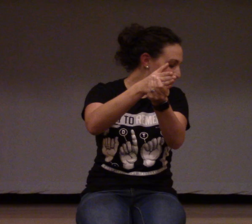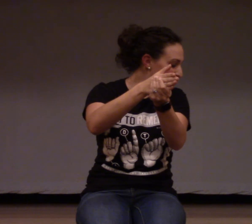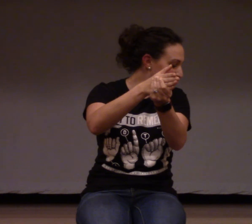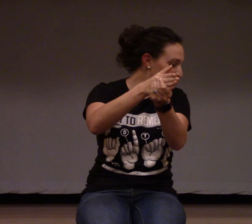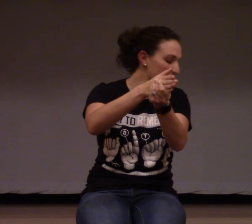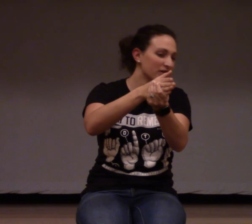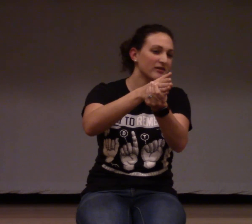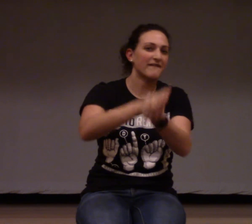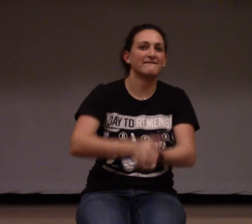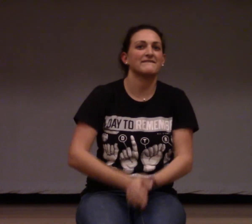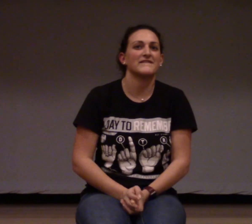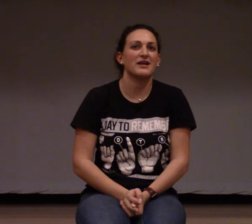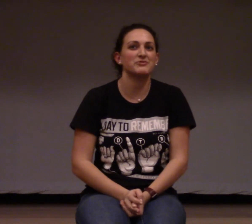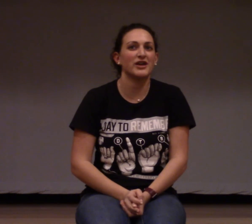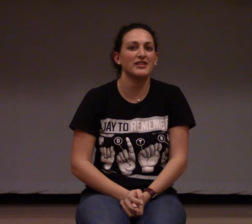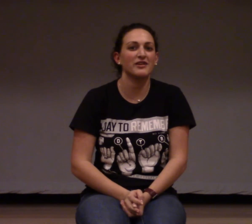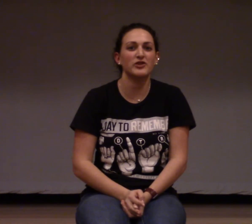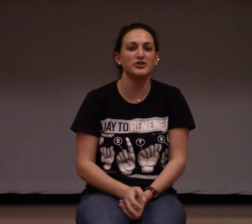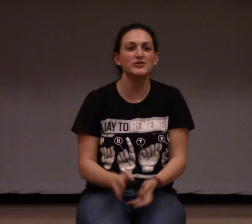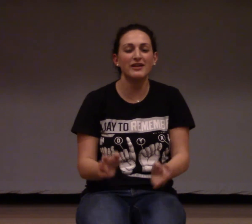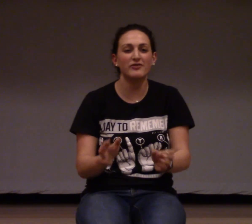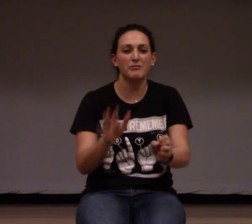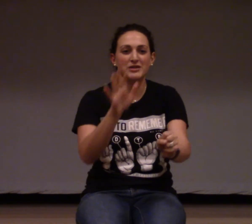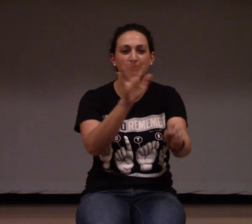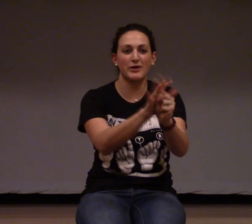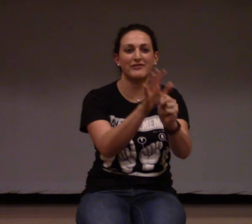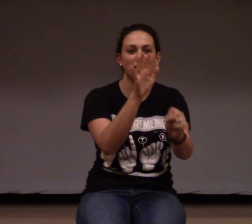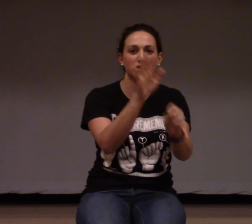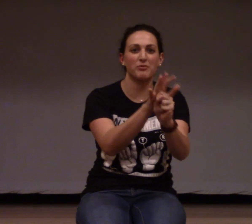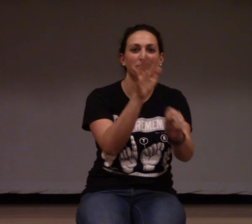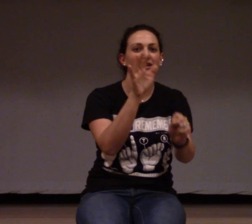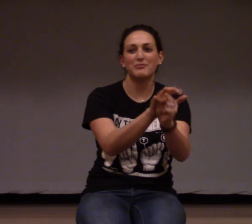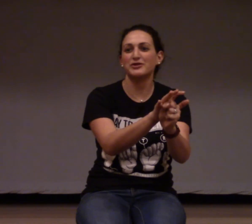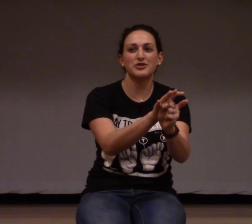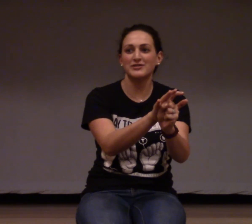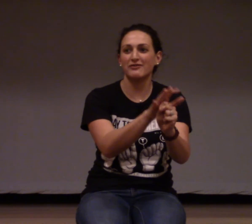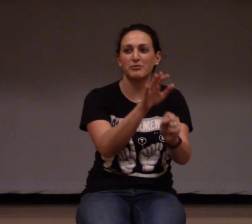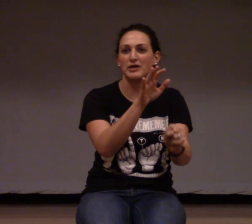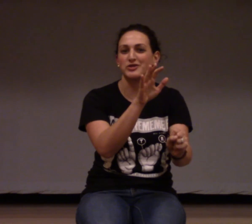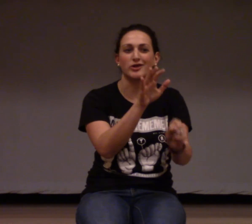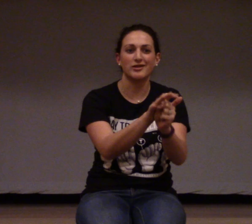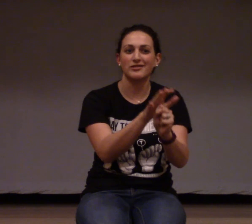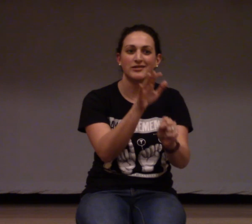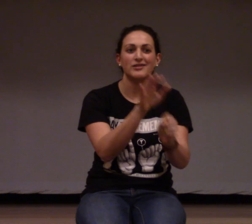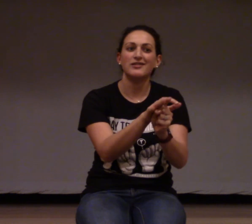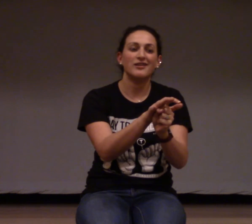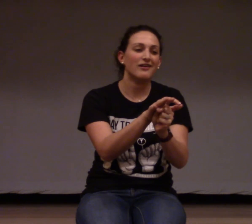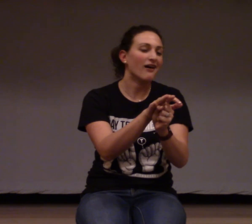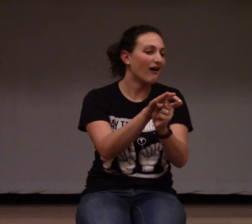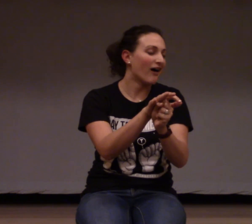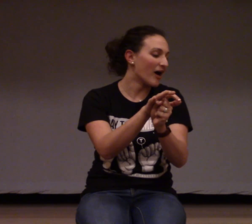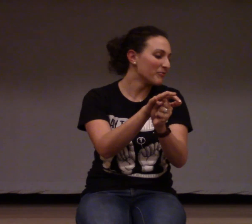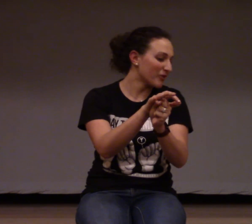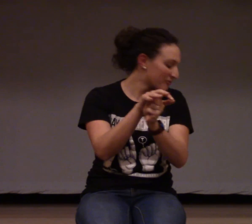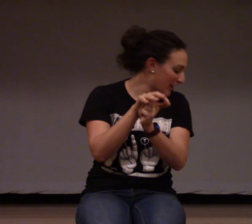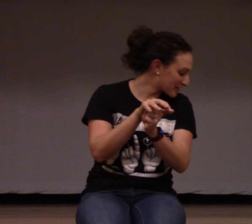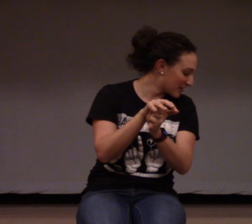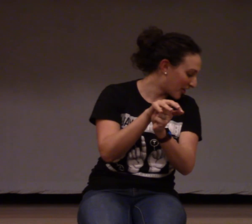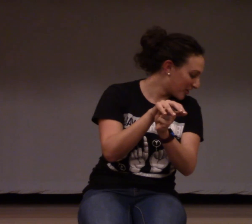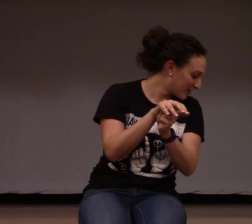I'm trying to think if there's no sign for mustard. We have ketchup, but there's no sign for mustard. Fun fact there. How